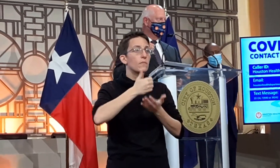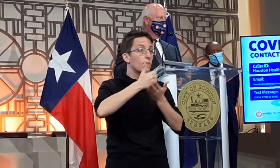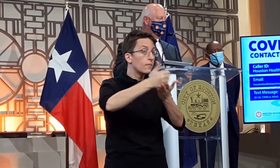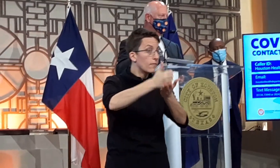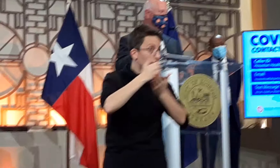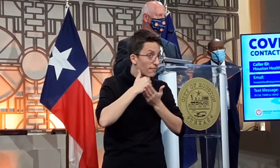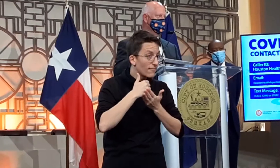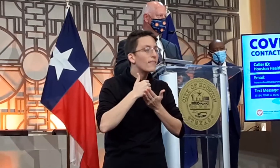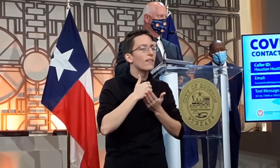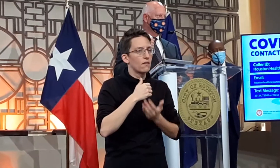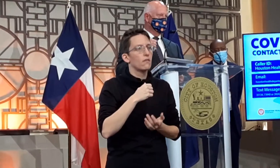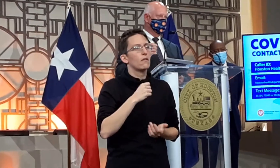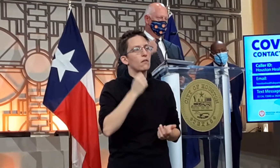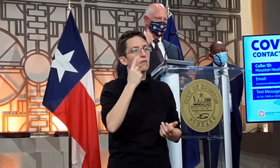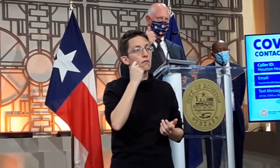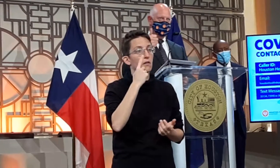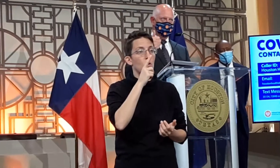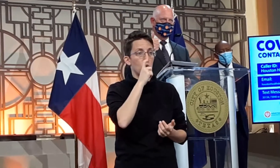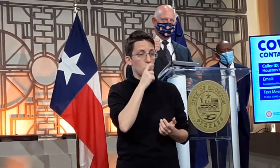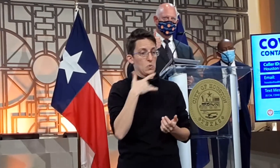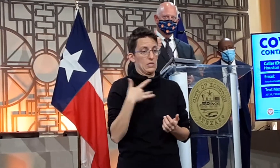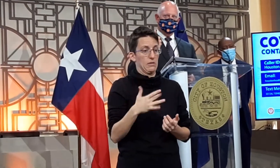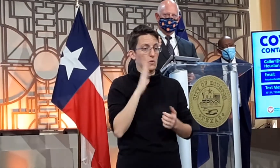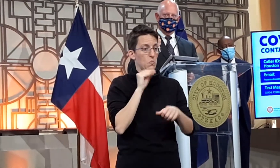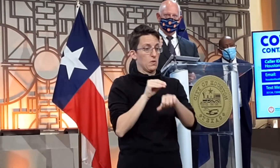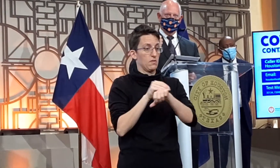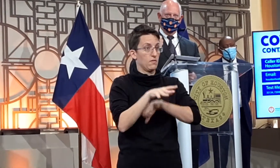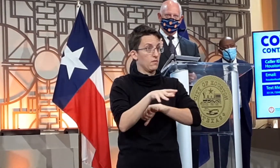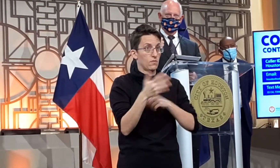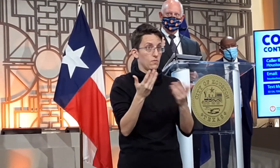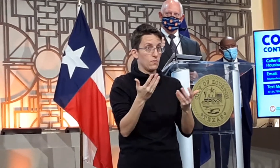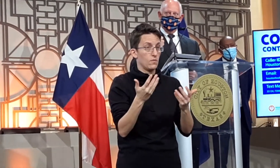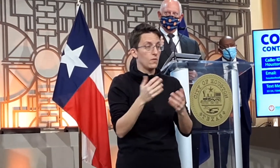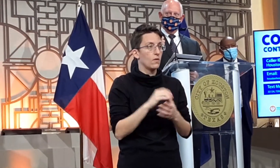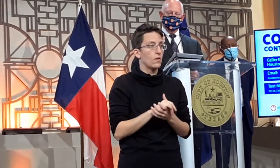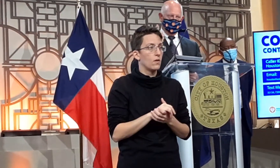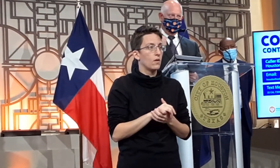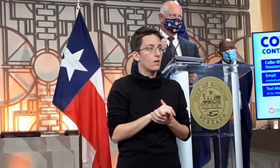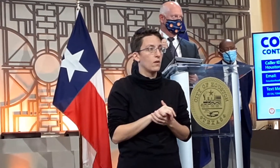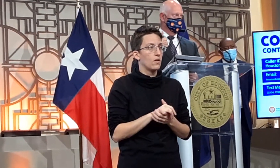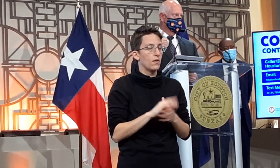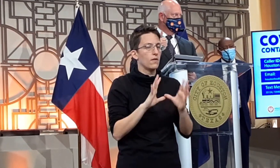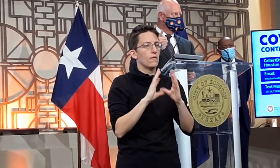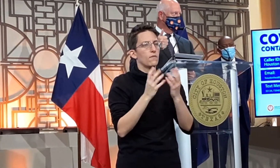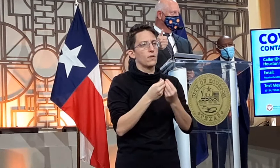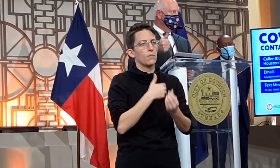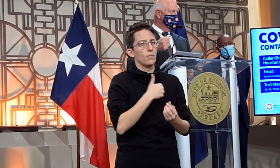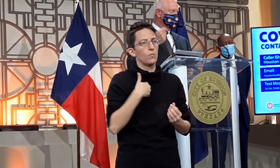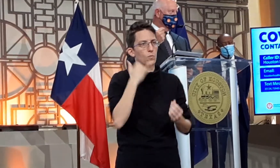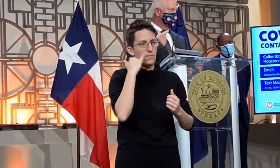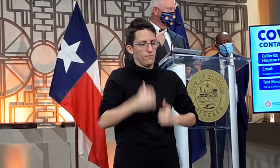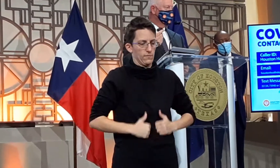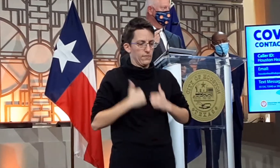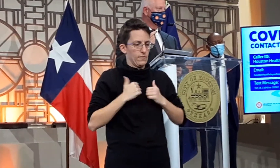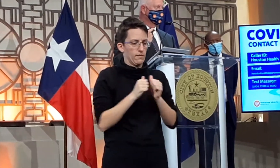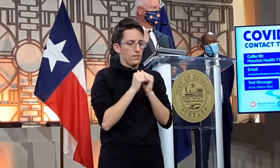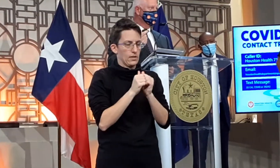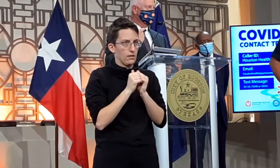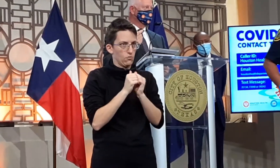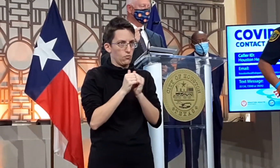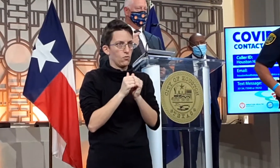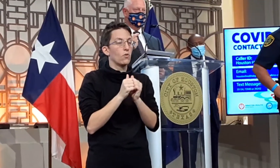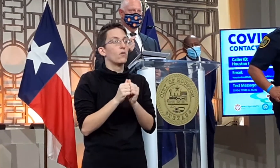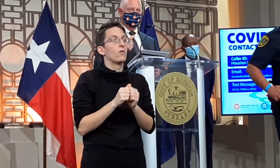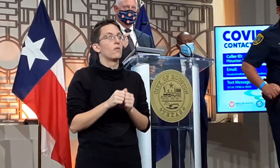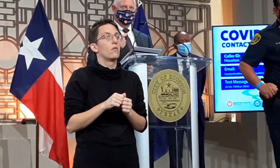remember again, the people that you're most likely to infect, number one person you're most likely to infect is a family member. The number two person you're most